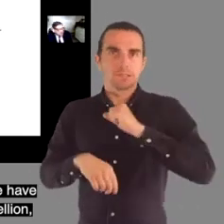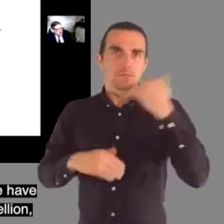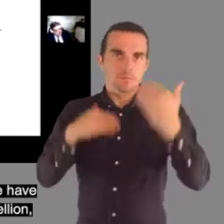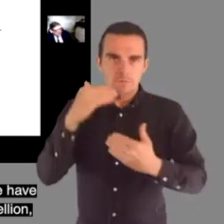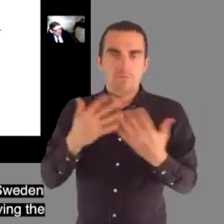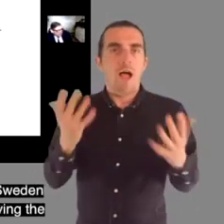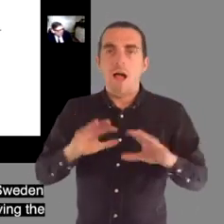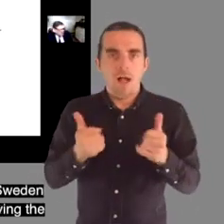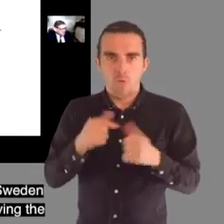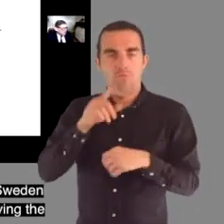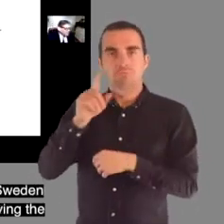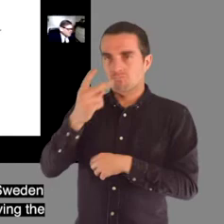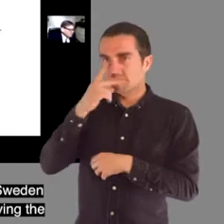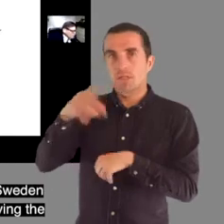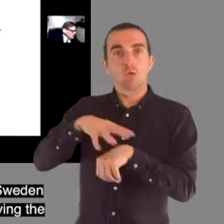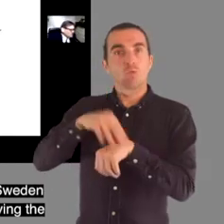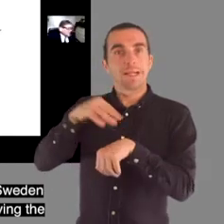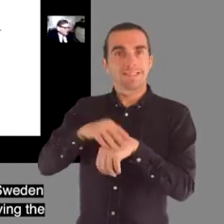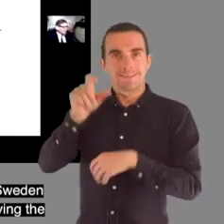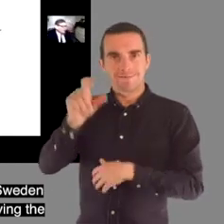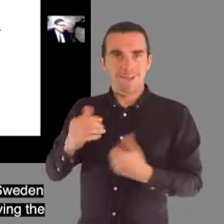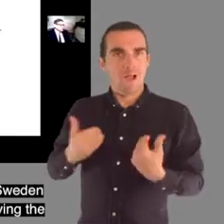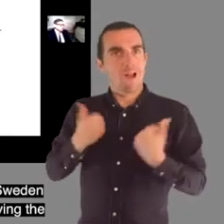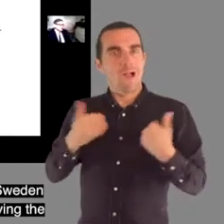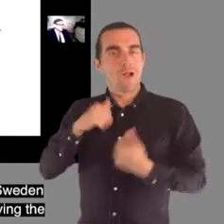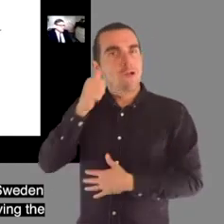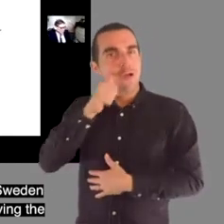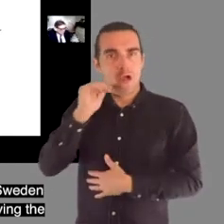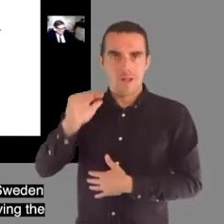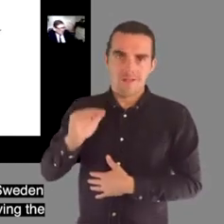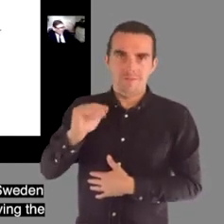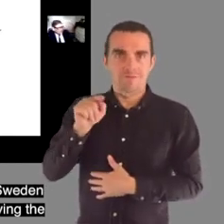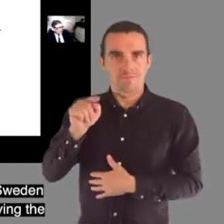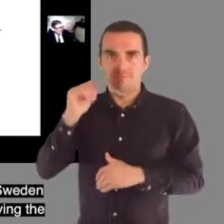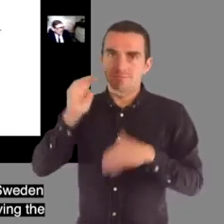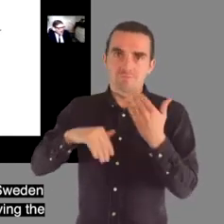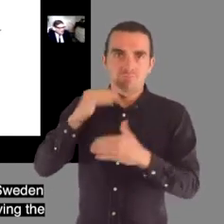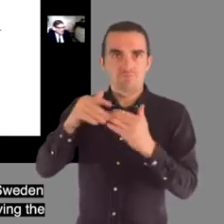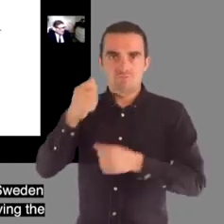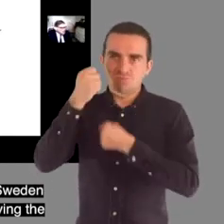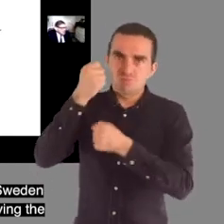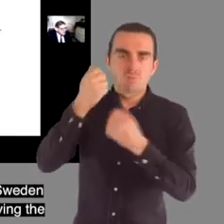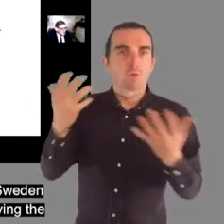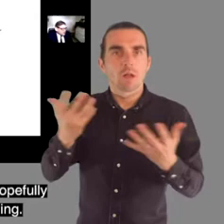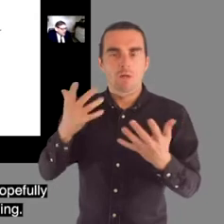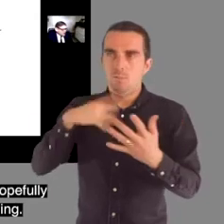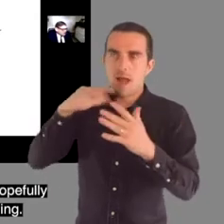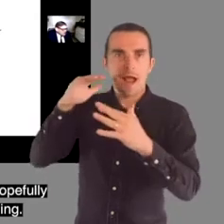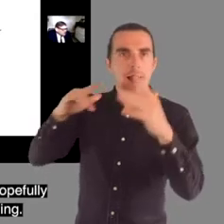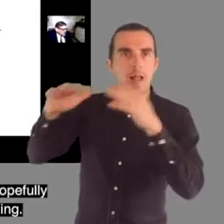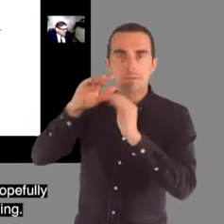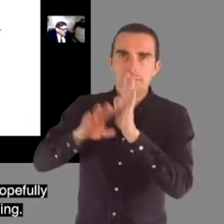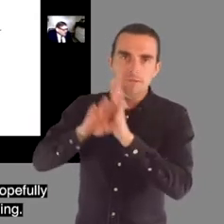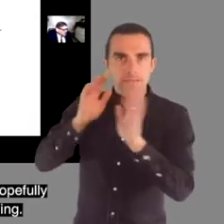Rebellion, starting from one young girl in Sweden, moving right through to now having the big